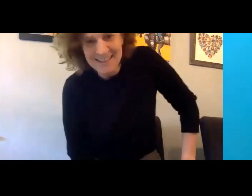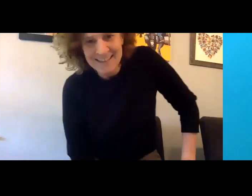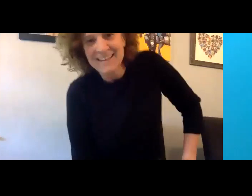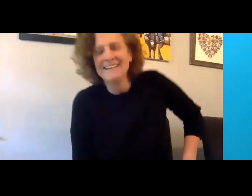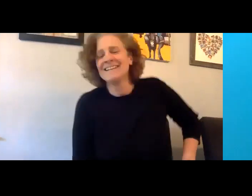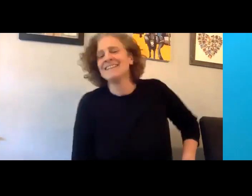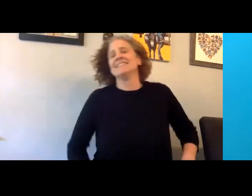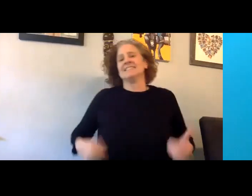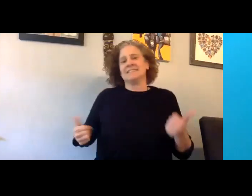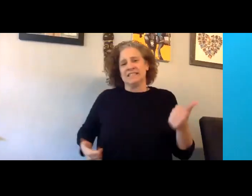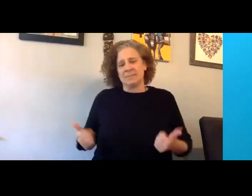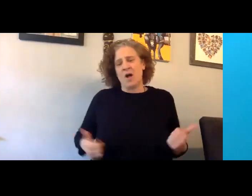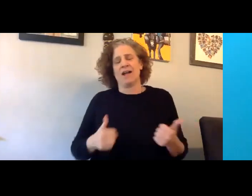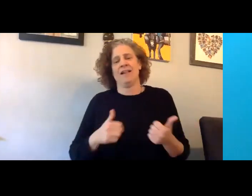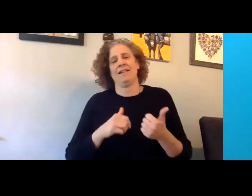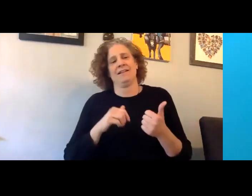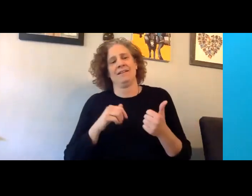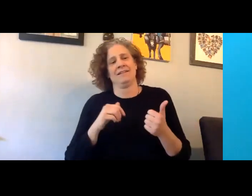Dodgeball, yes.